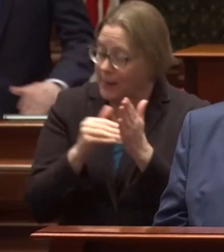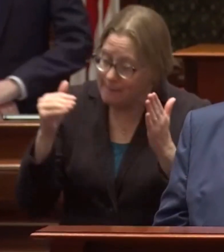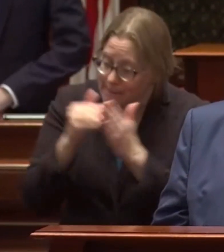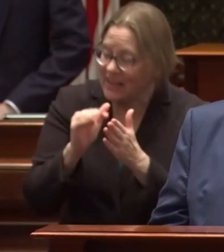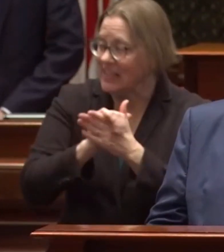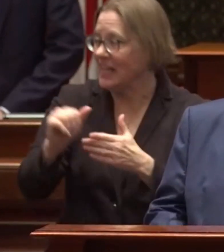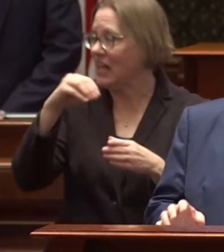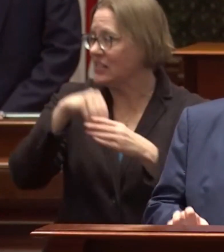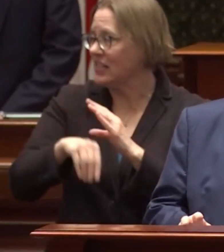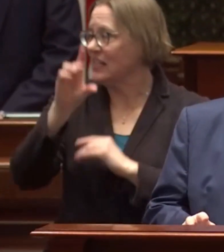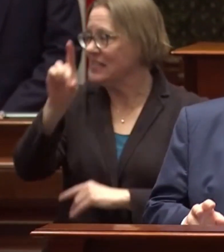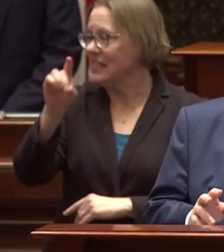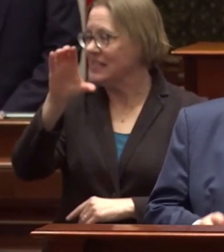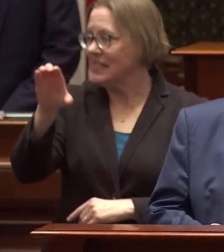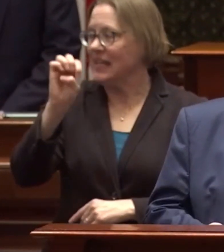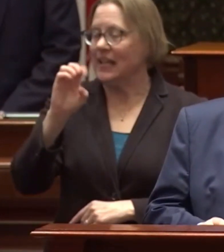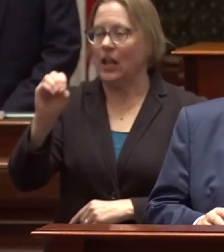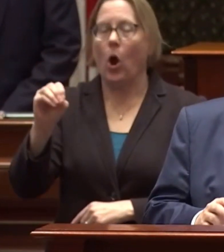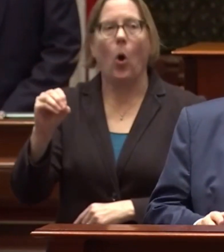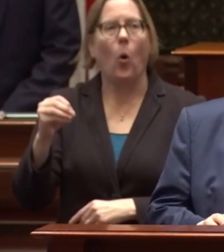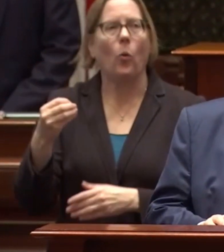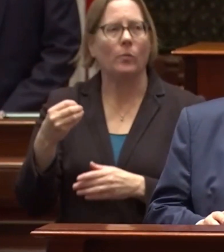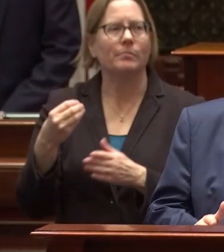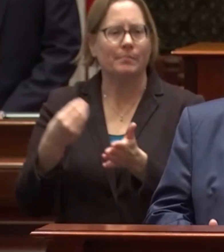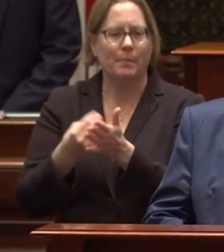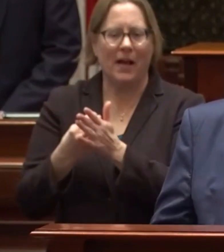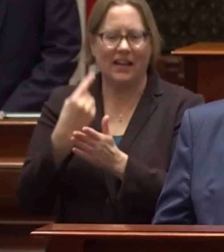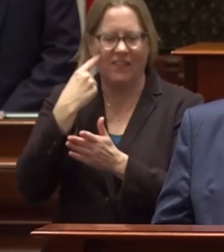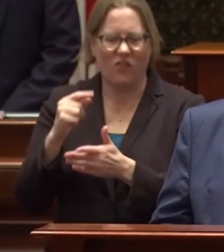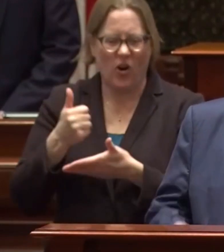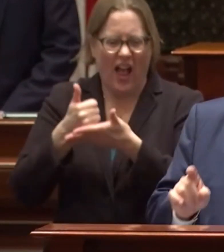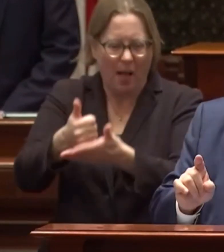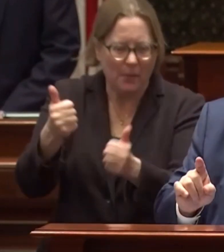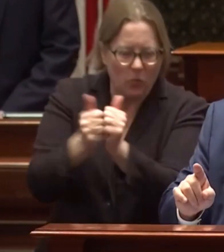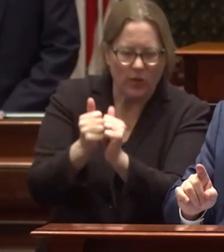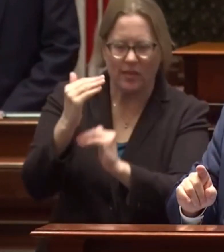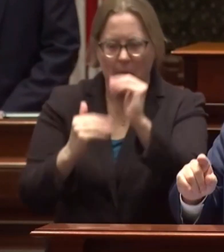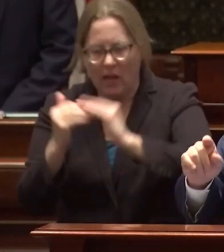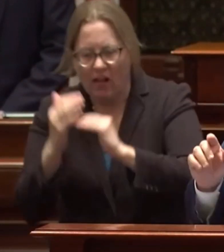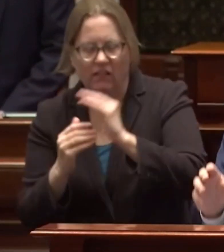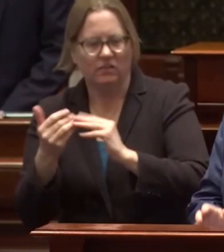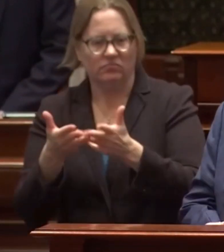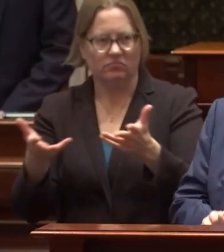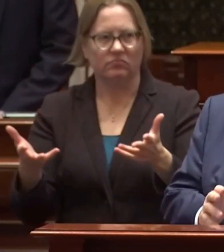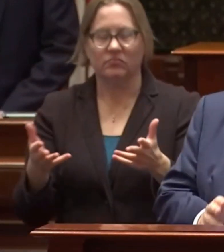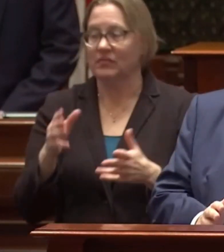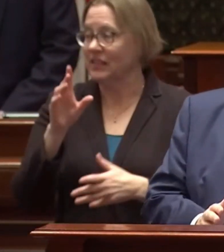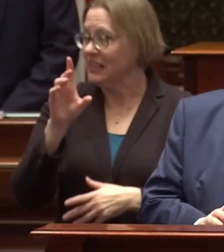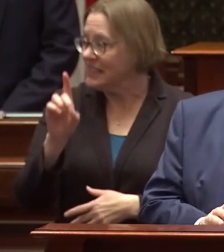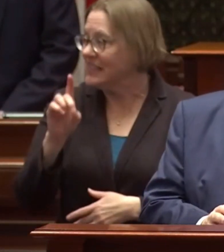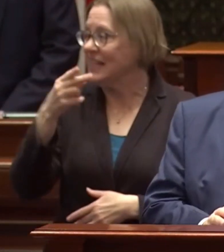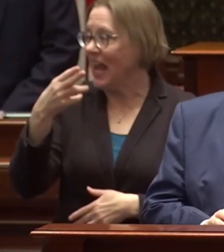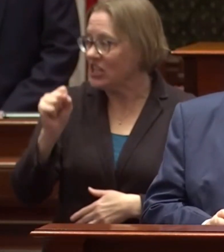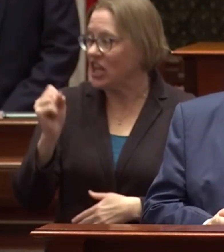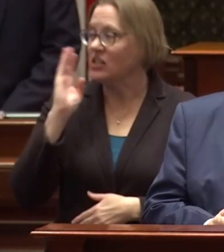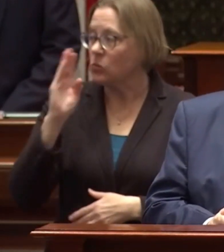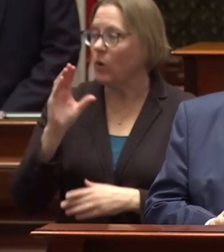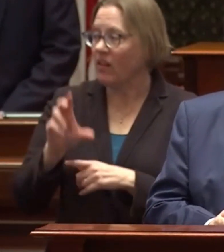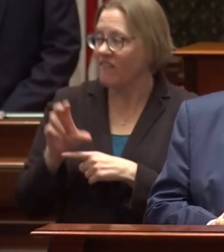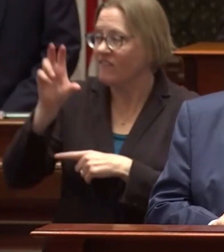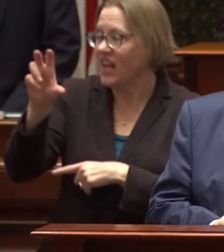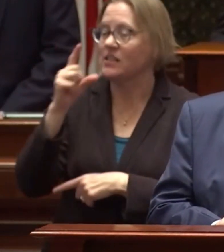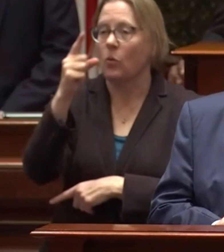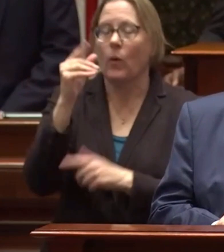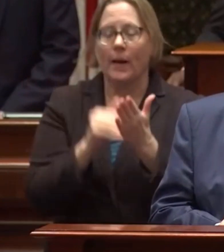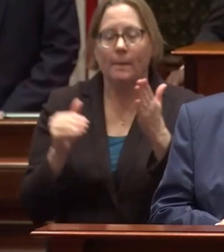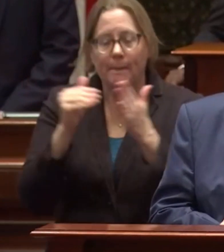DCEO capital grants relating to the cost of opening these centers. And DHS will invest $1 million in a